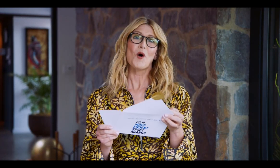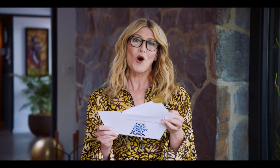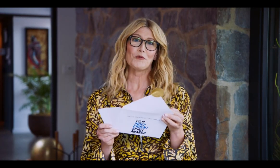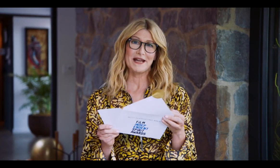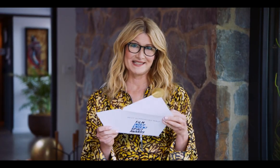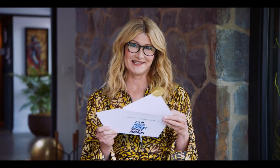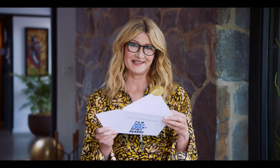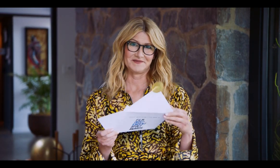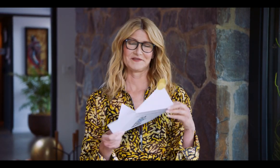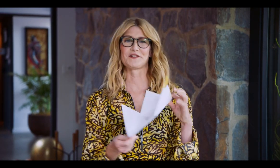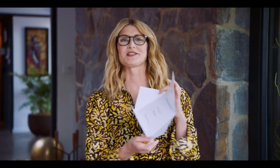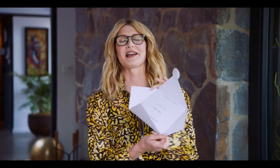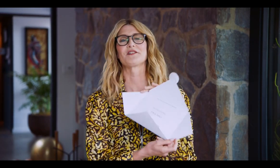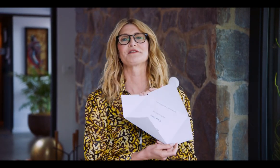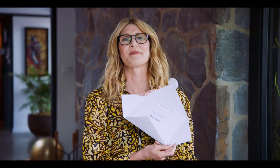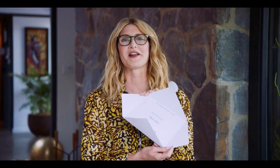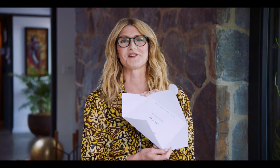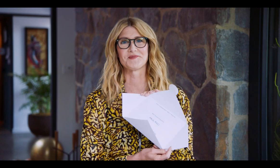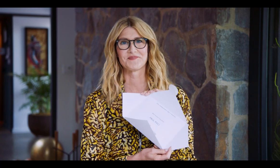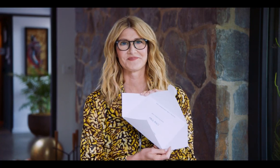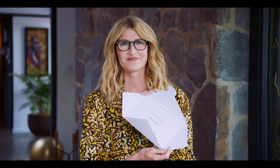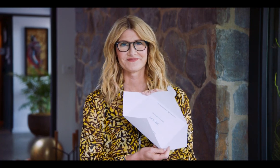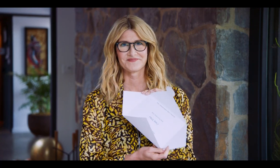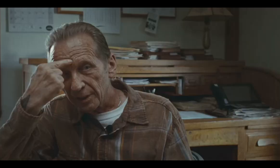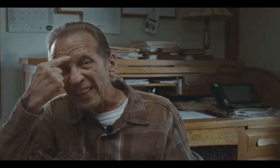Paul Raci for Sound of Metal.